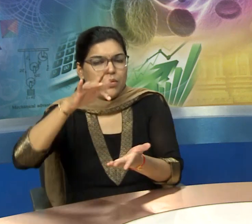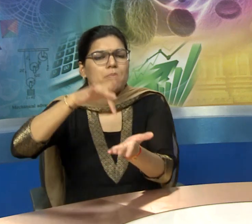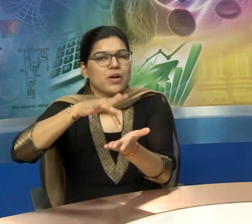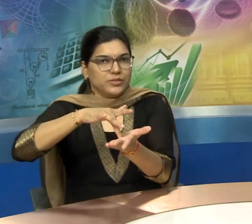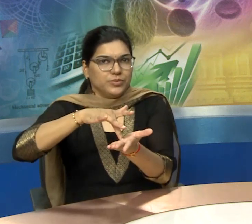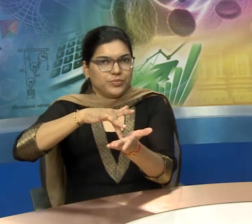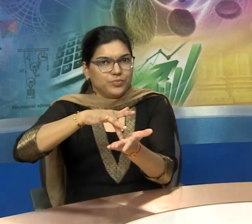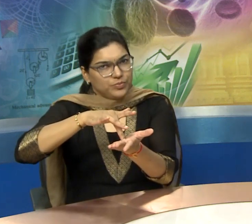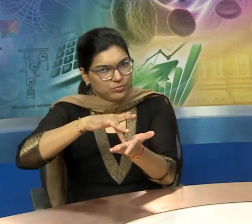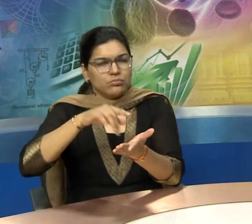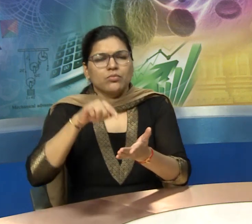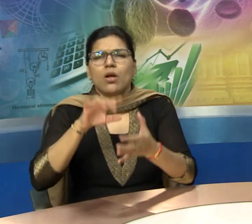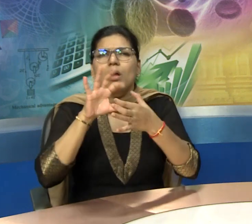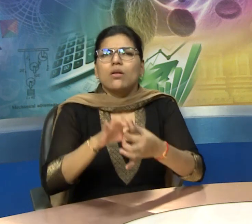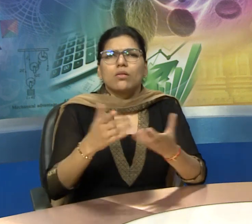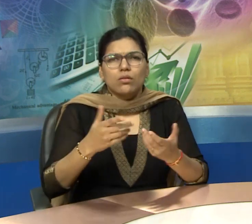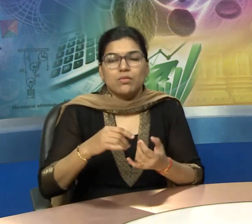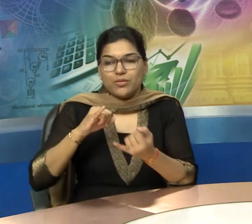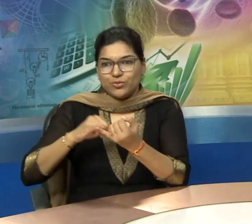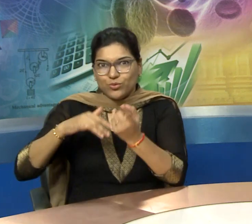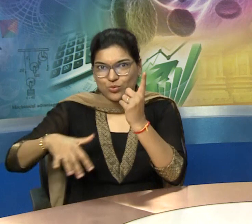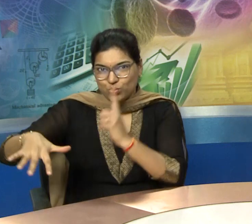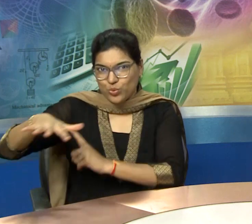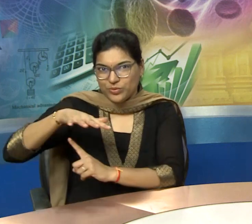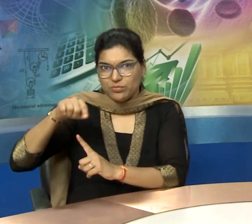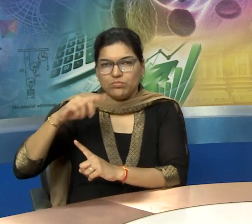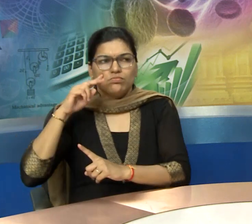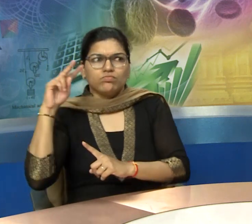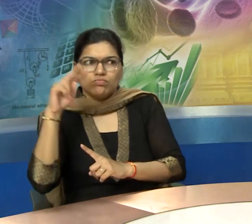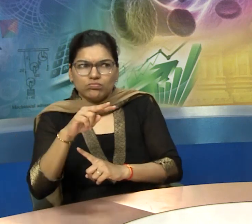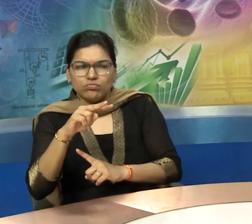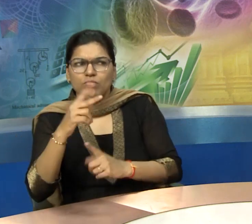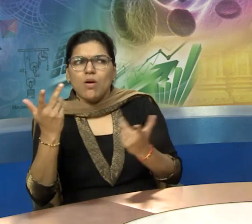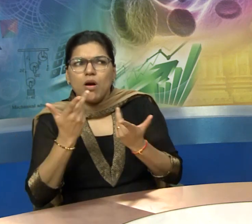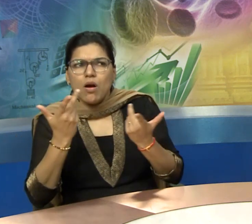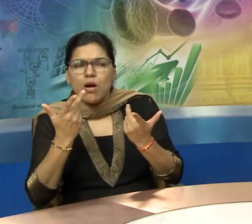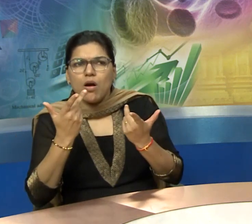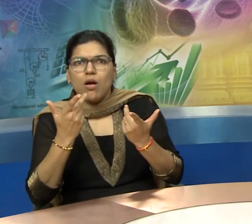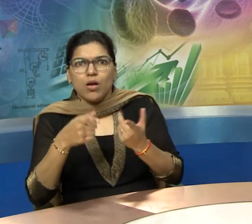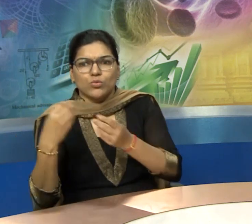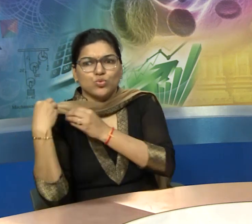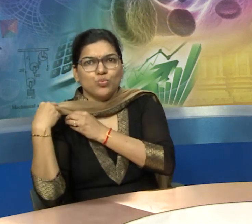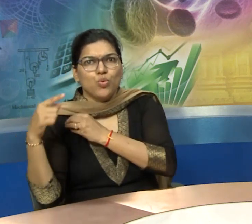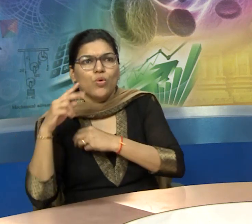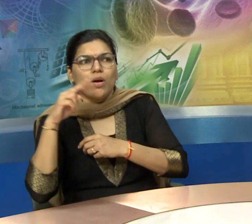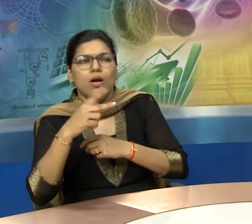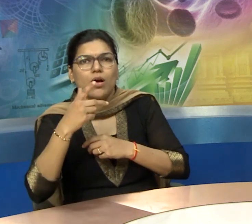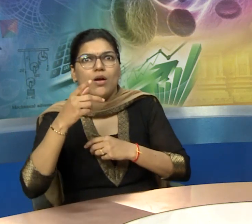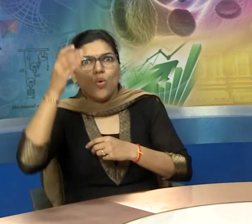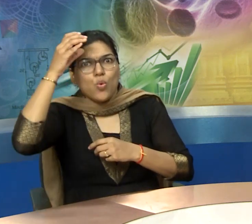Name of the lesson is Library and Information Centers, Concept and Role in